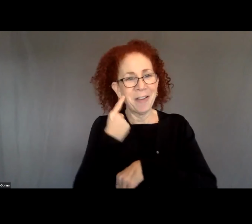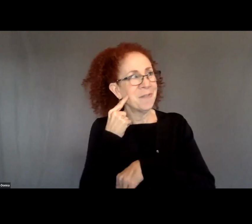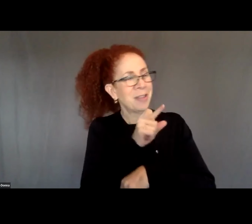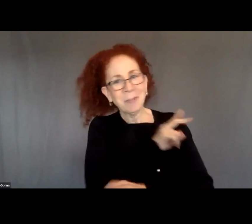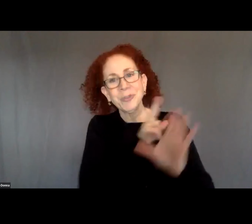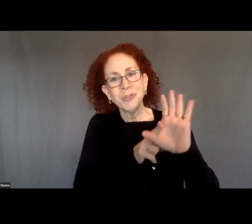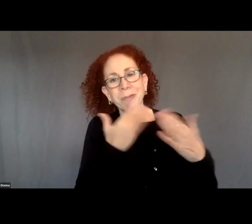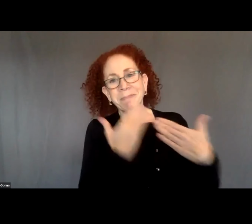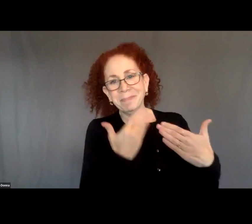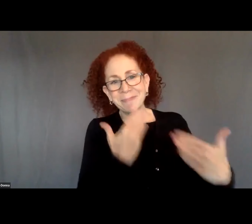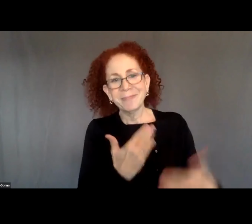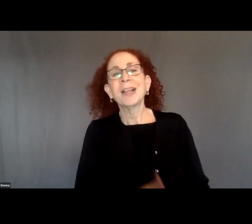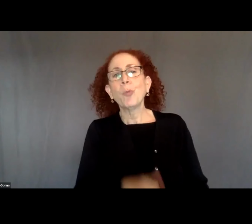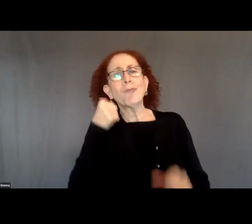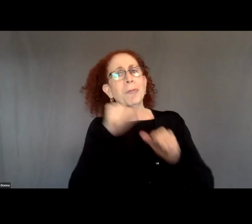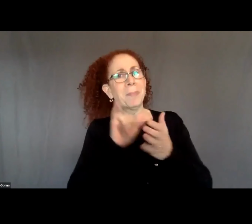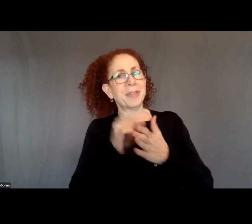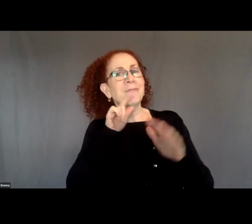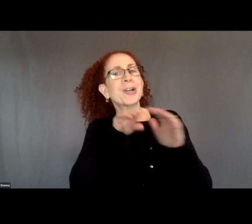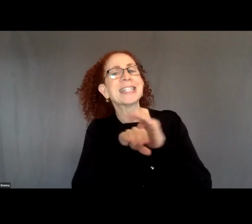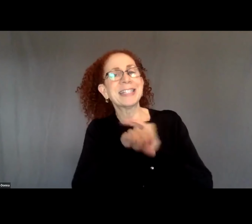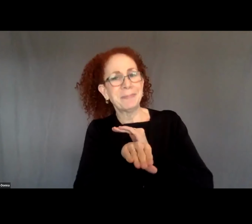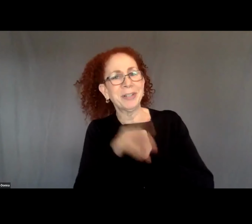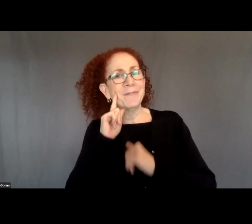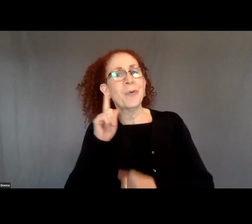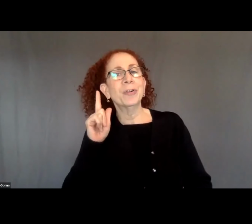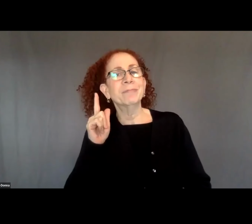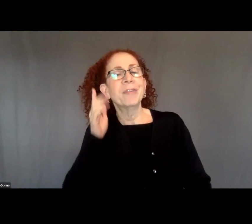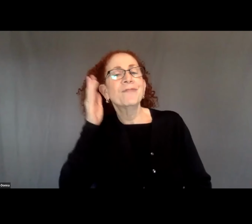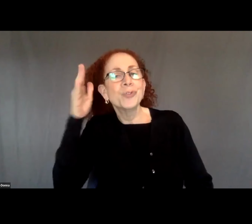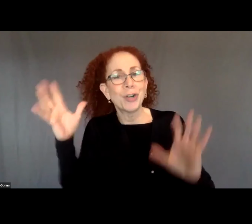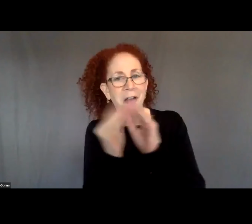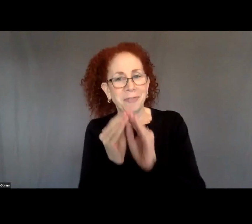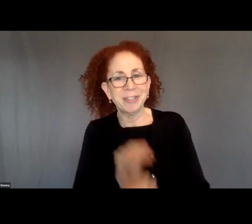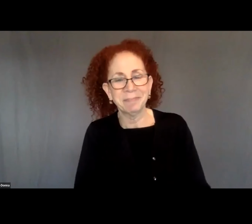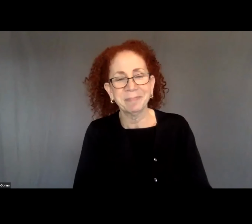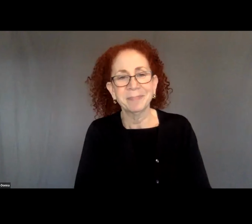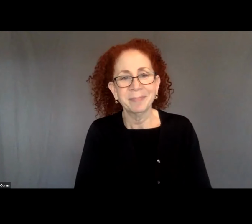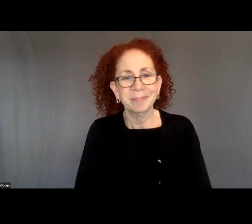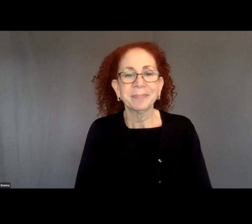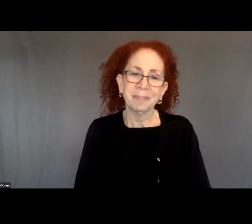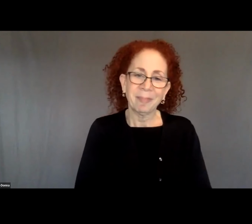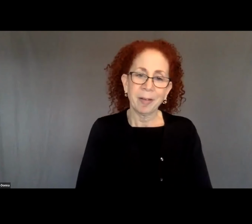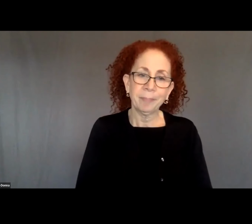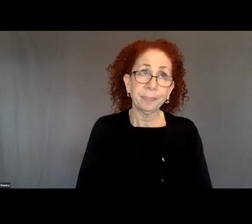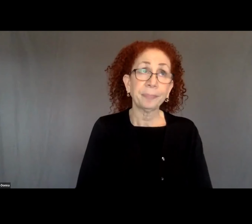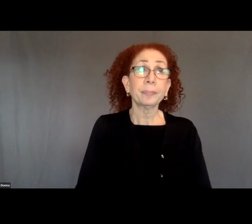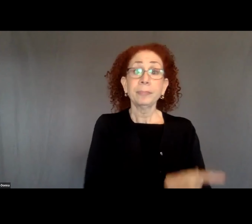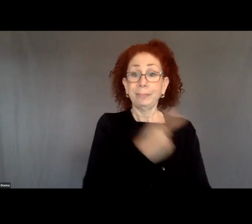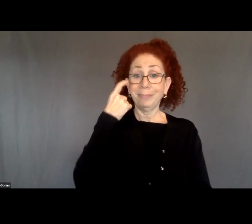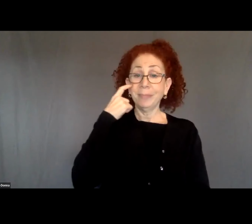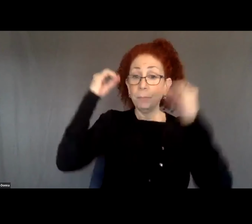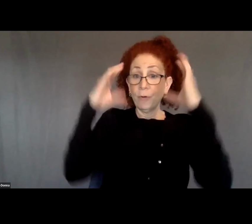morning. We will keep this in mind for accessibility for future conferences. As Professor Tani